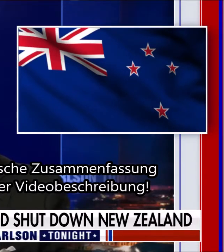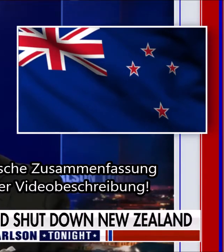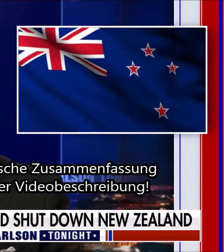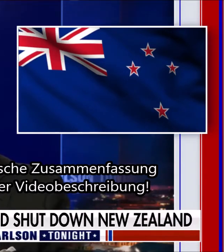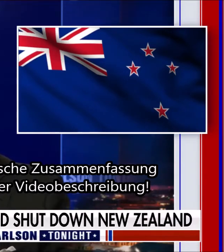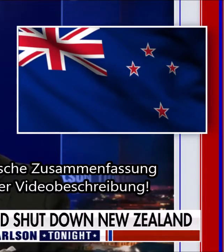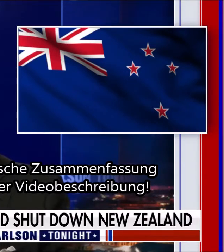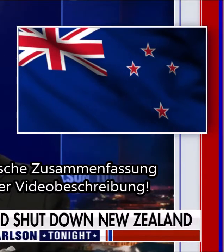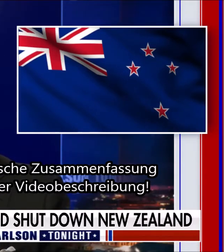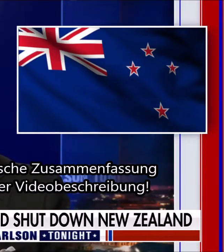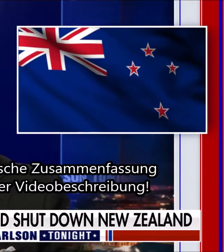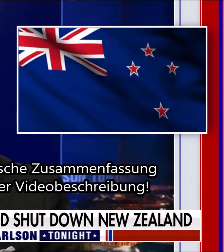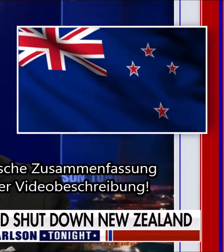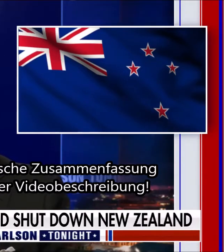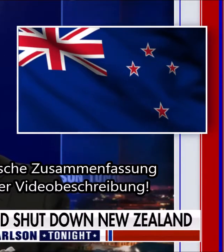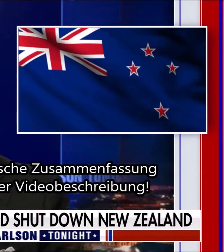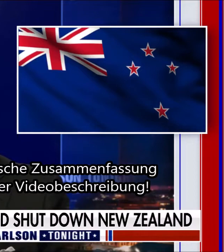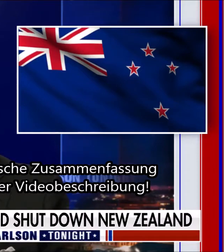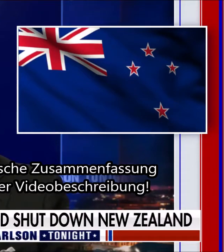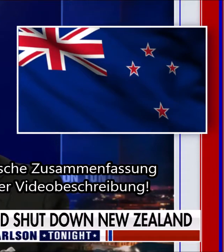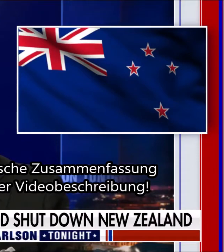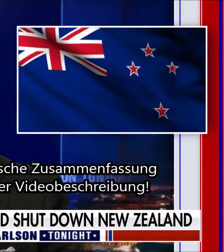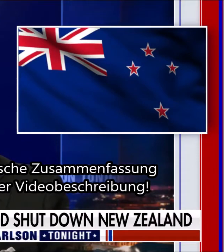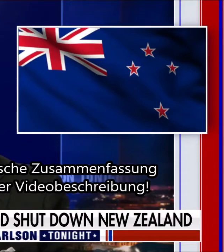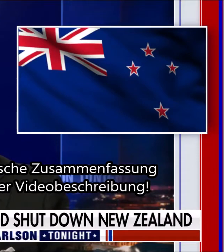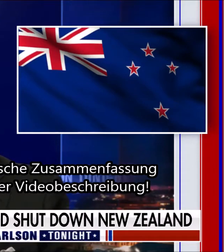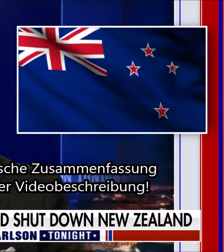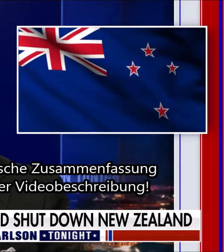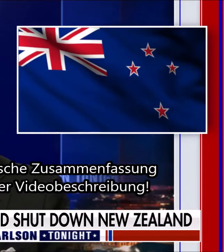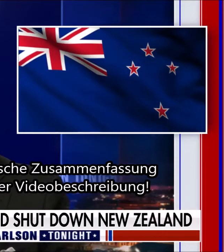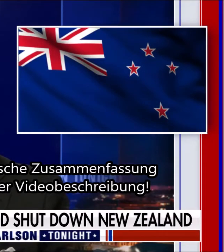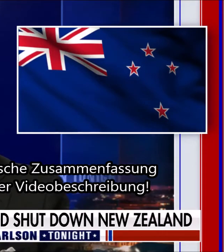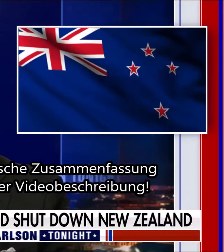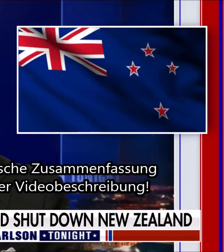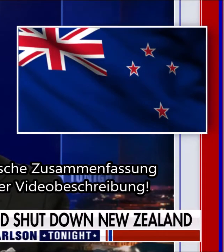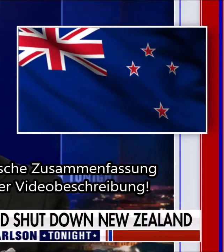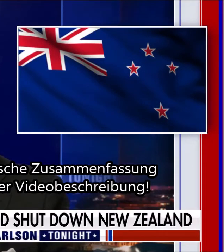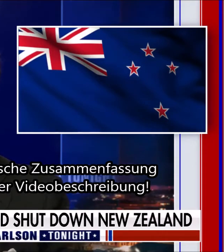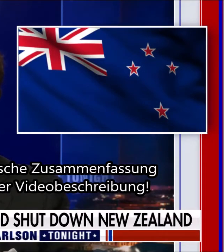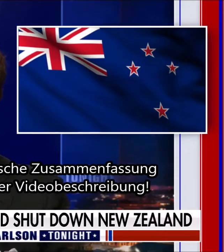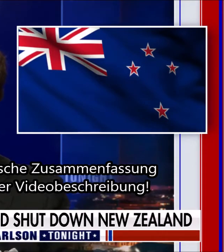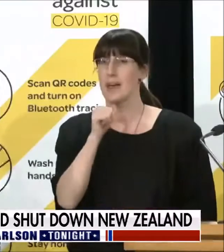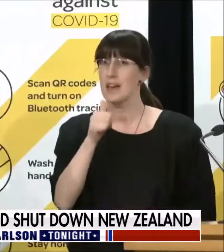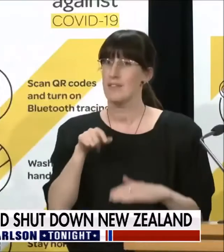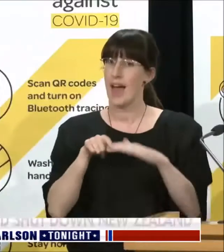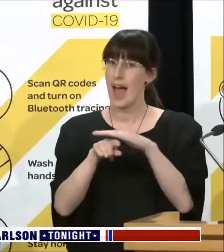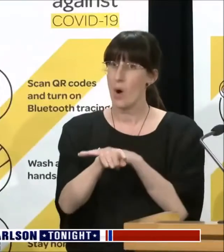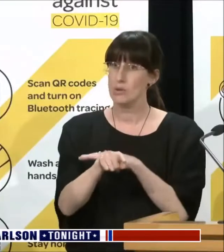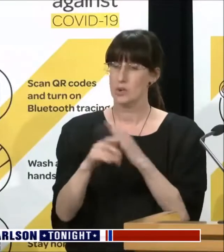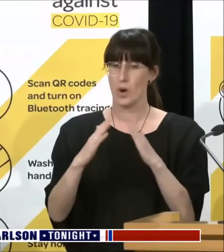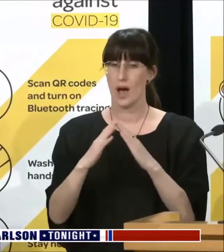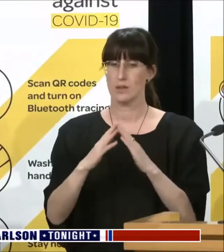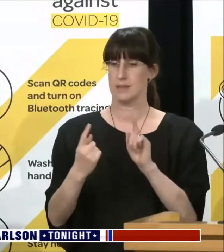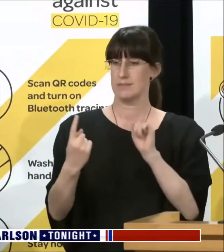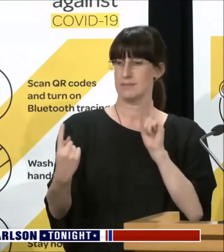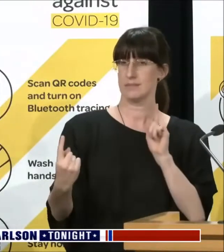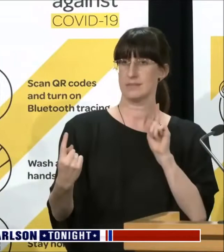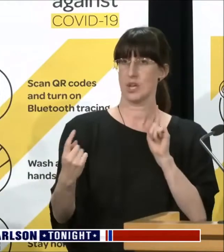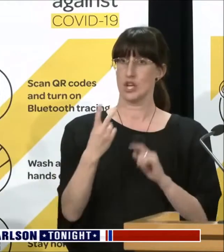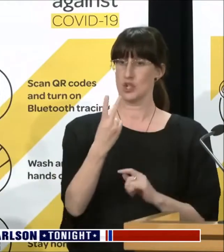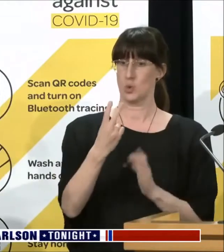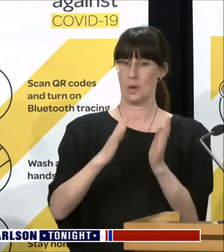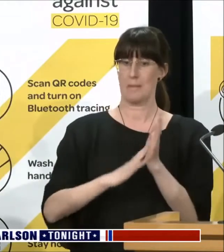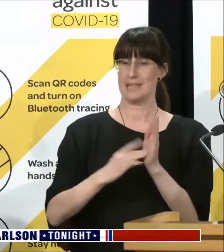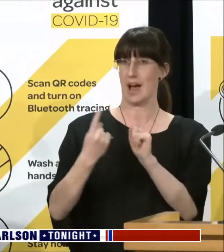country. New Zealanders have now been told they are not allowed to speak to their neighbors. Stay local and do